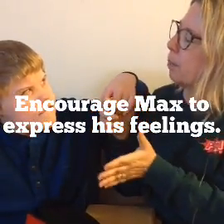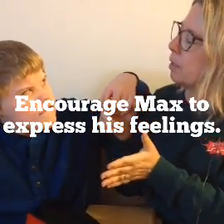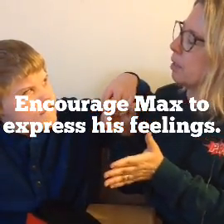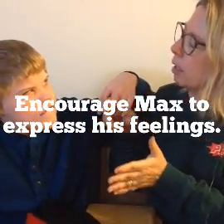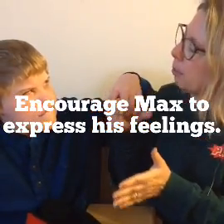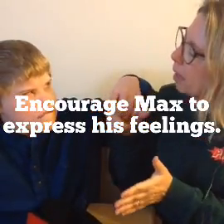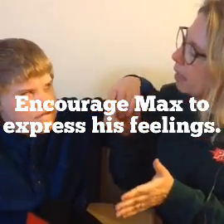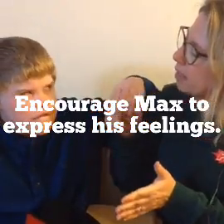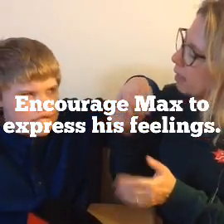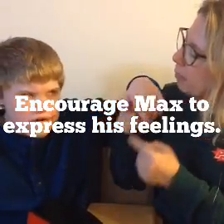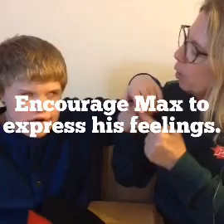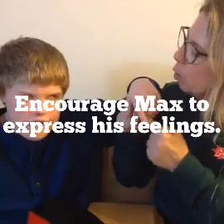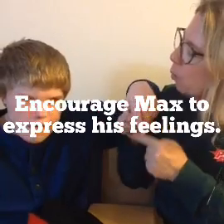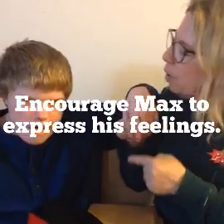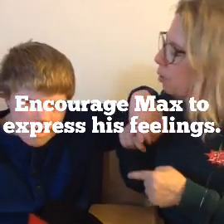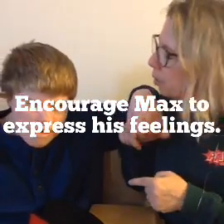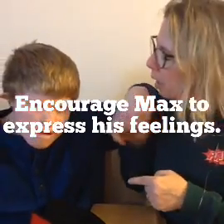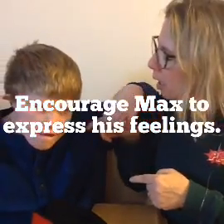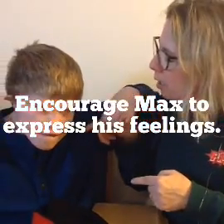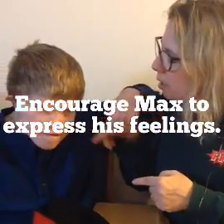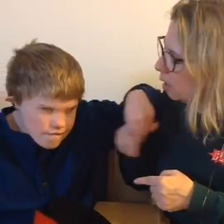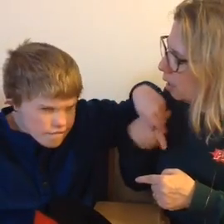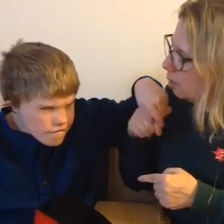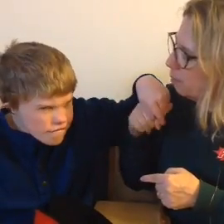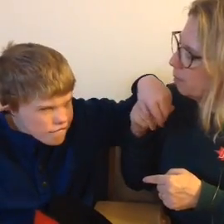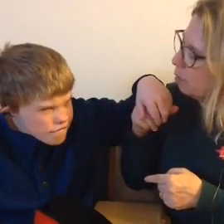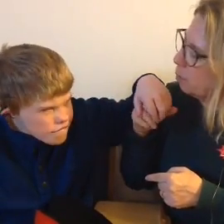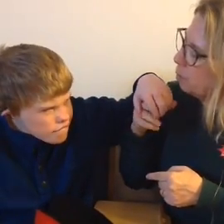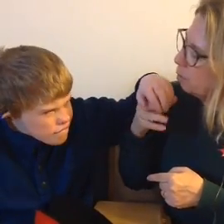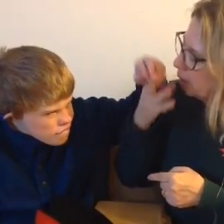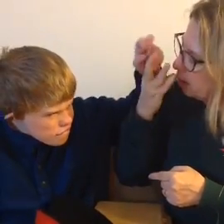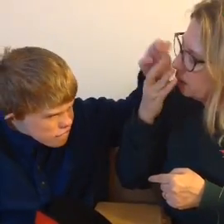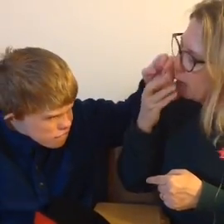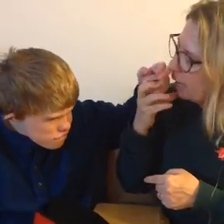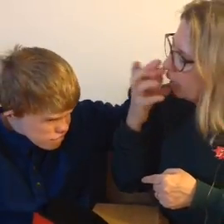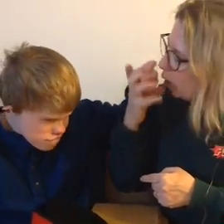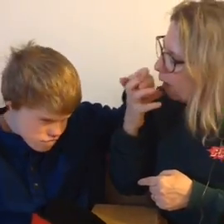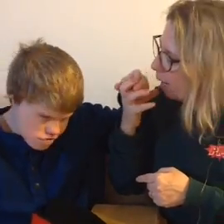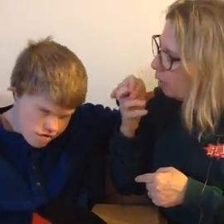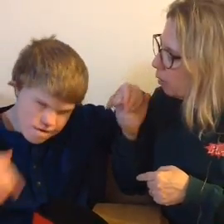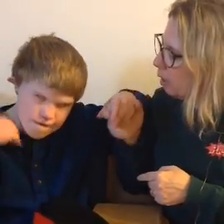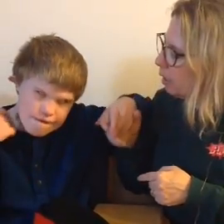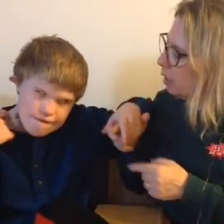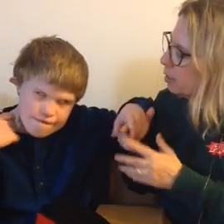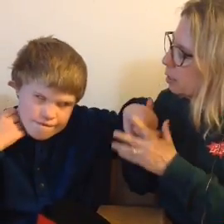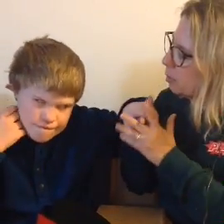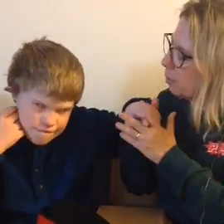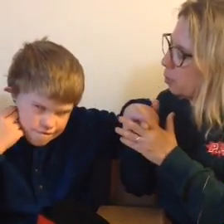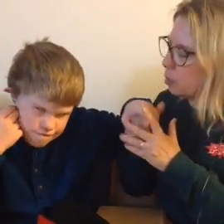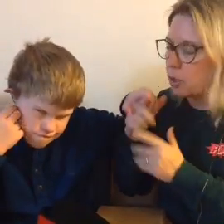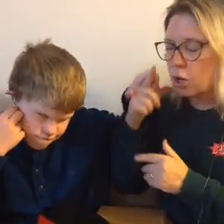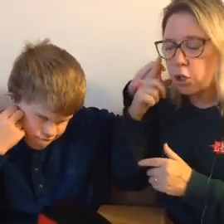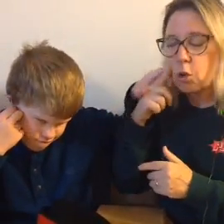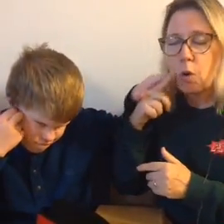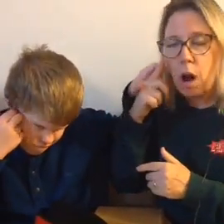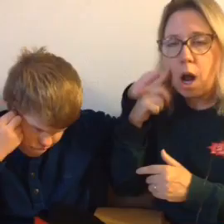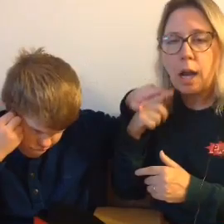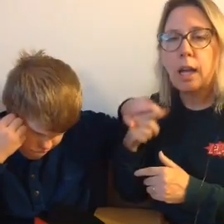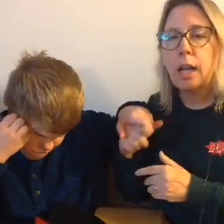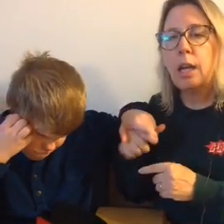happens, Maxie, when you get sad or angry, sometimes you start to cry. And